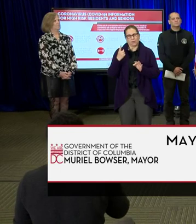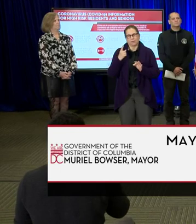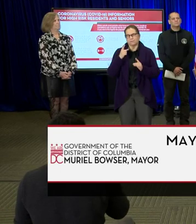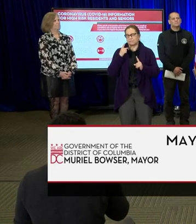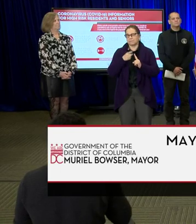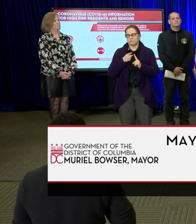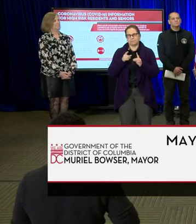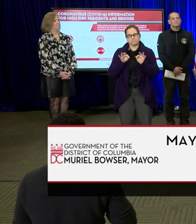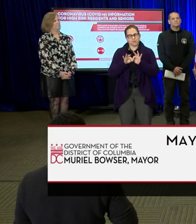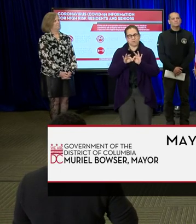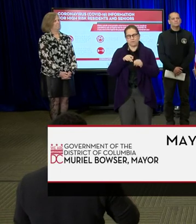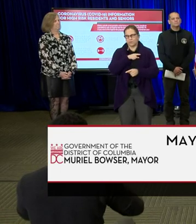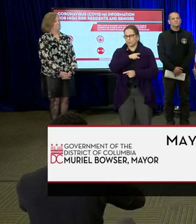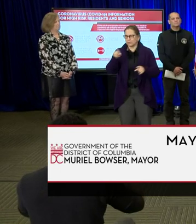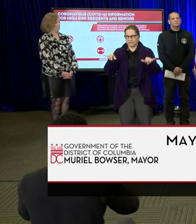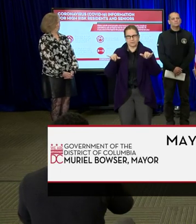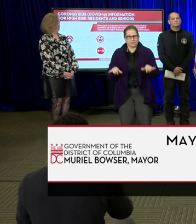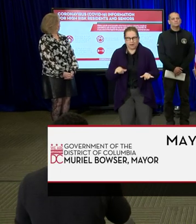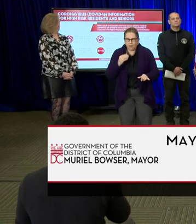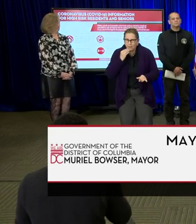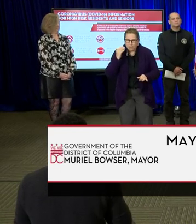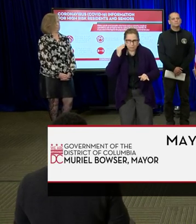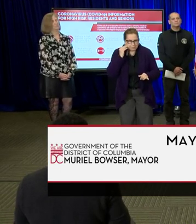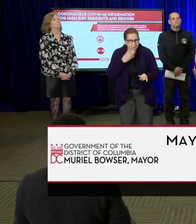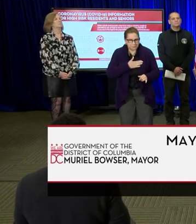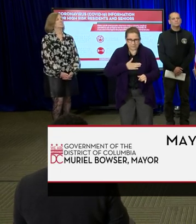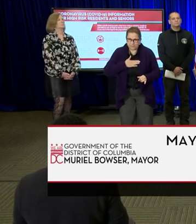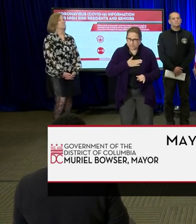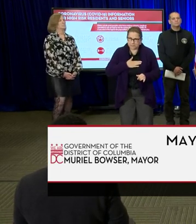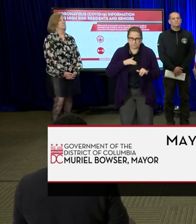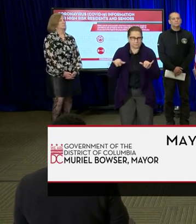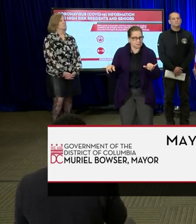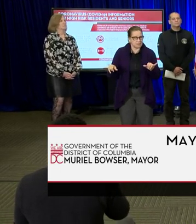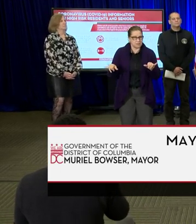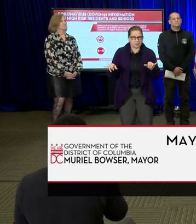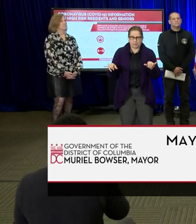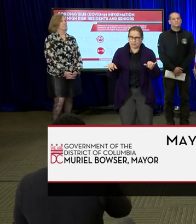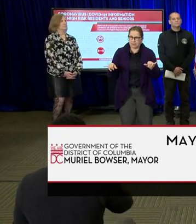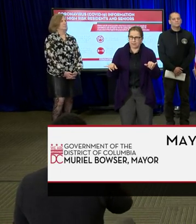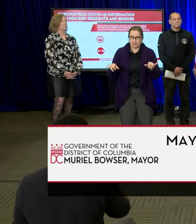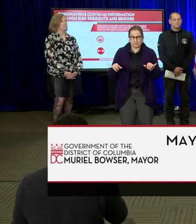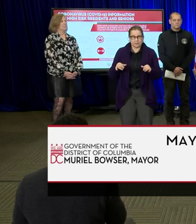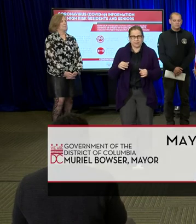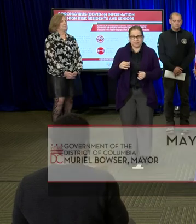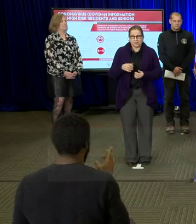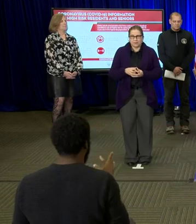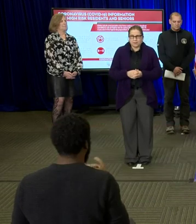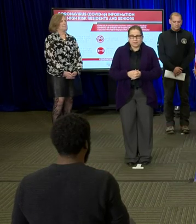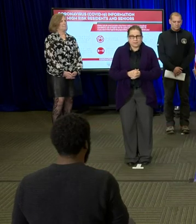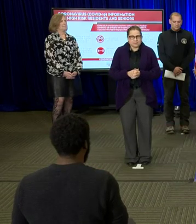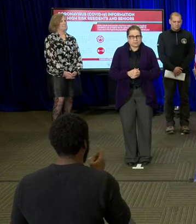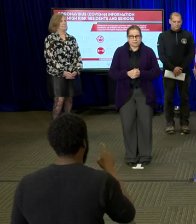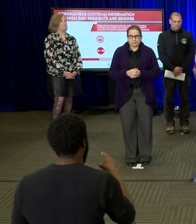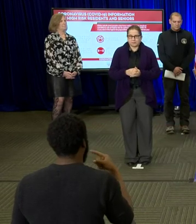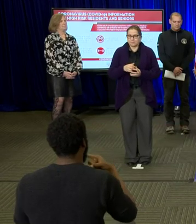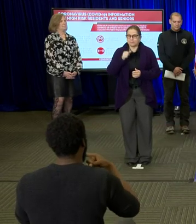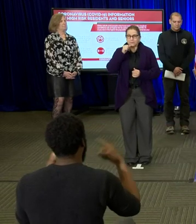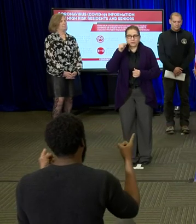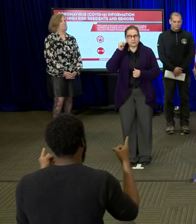home. Today, or actually yesterday, we had the unfortunate circumstance of announcing